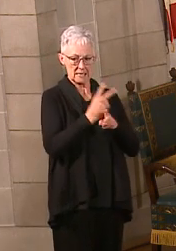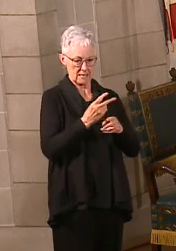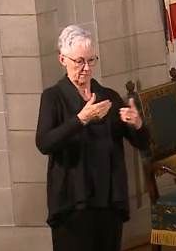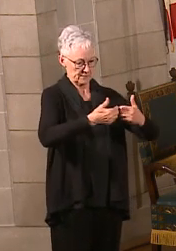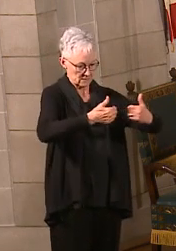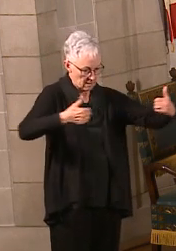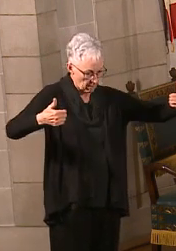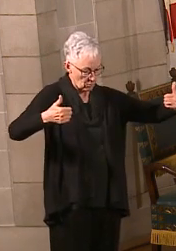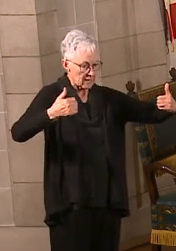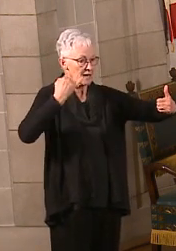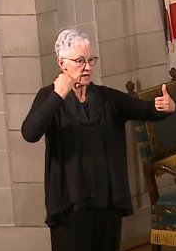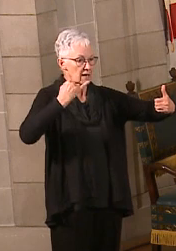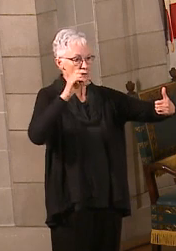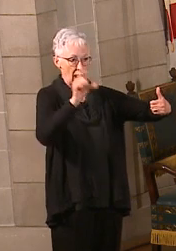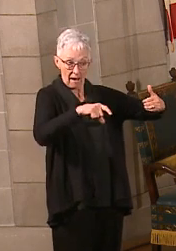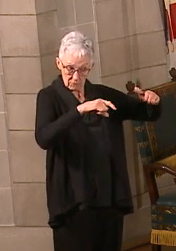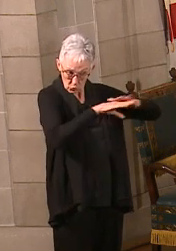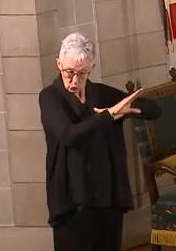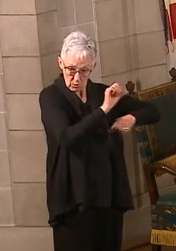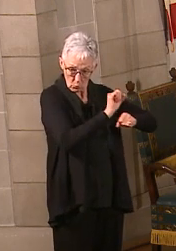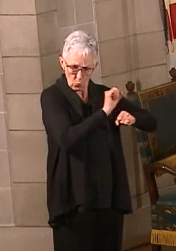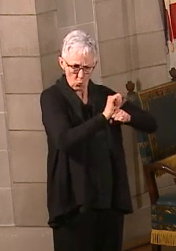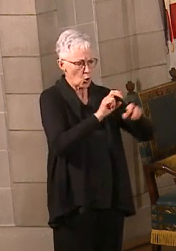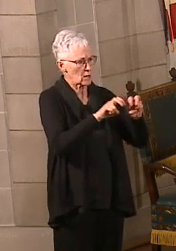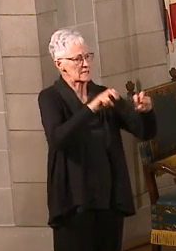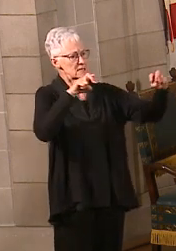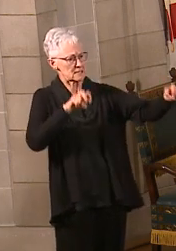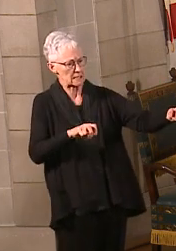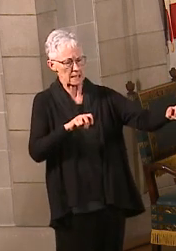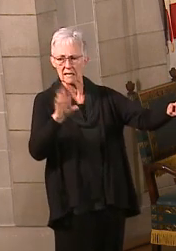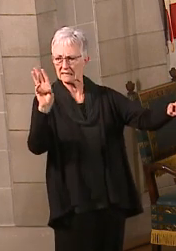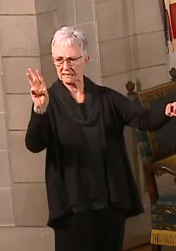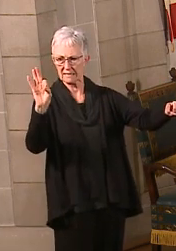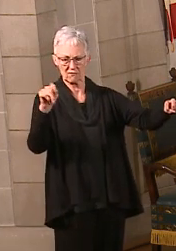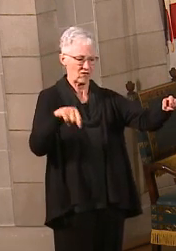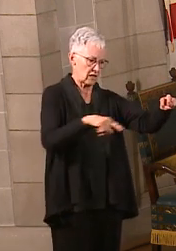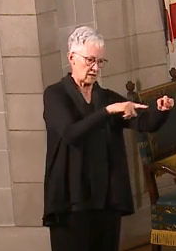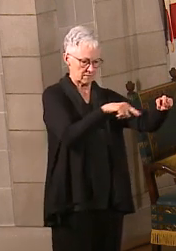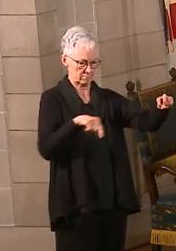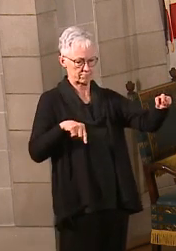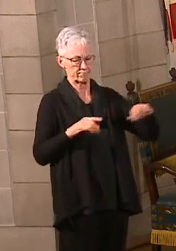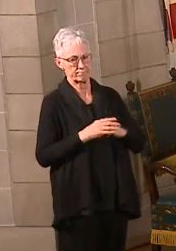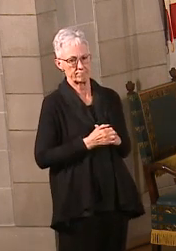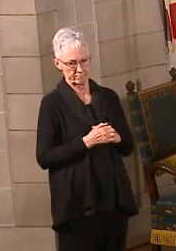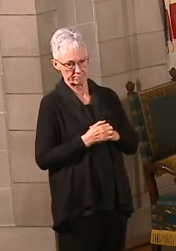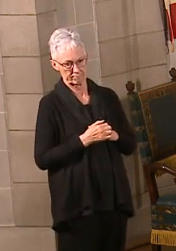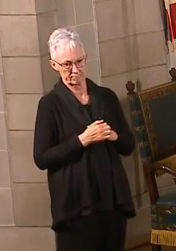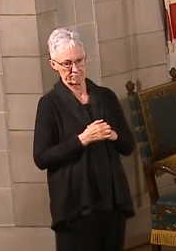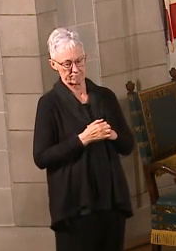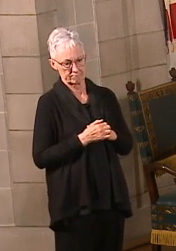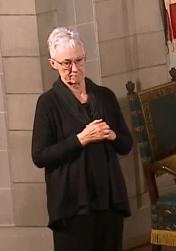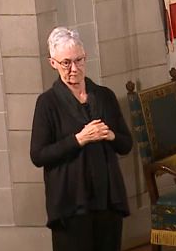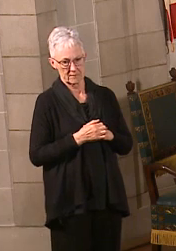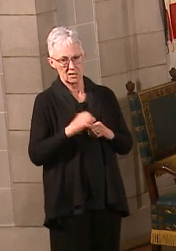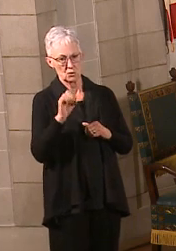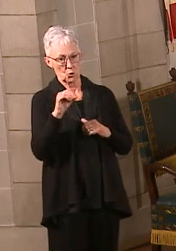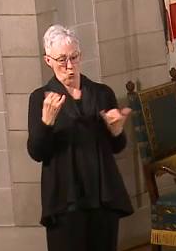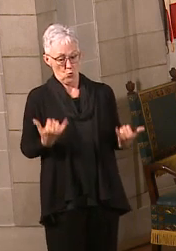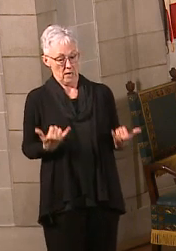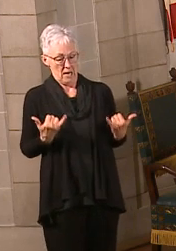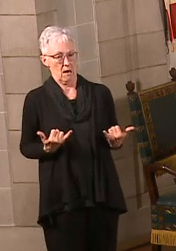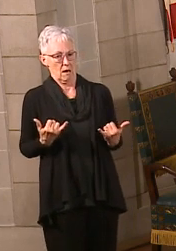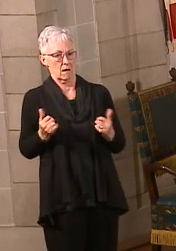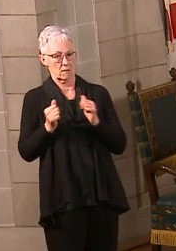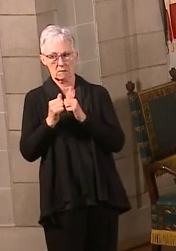and think about alternative means of service delivery. One tactic among many is increasing the ability of technology that